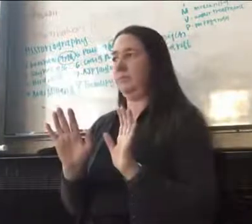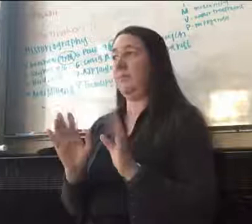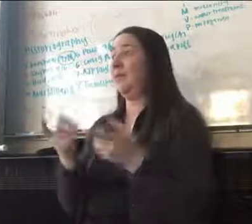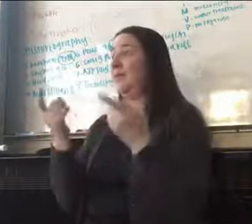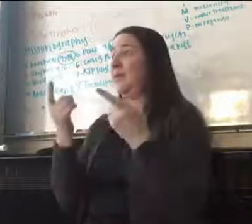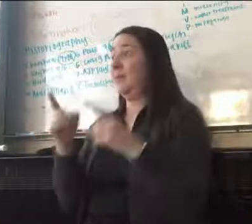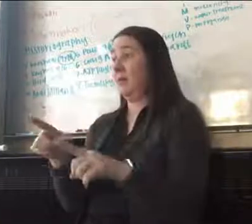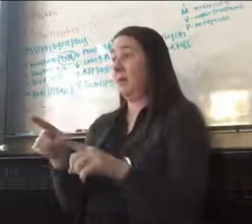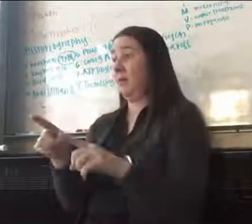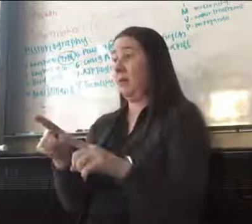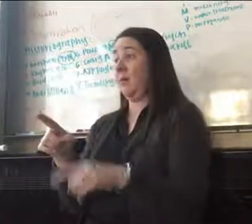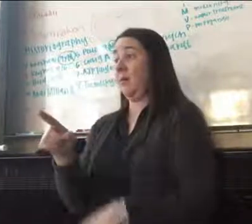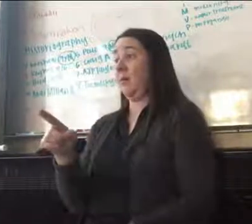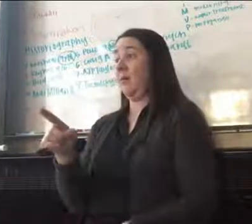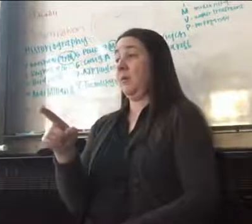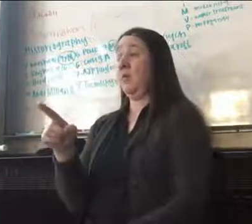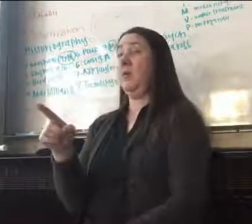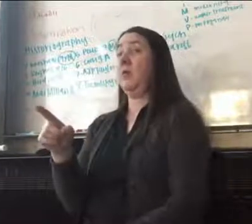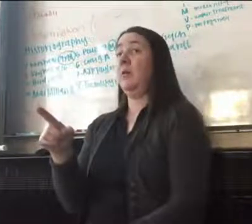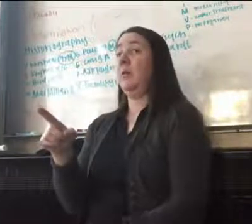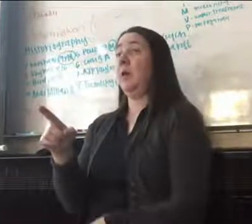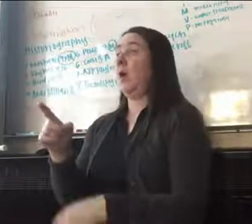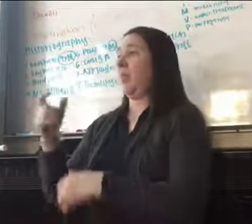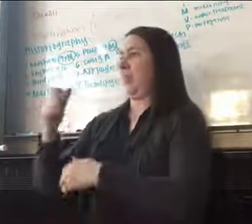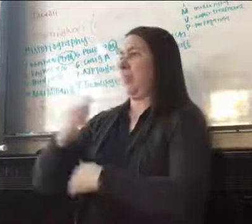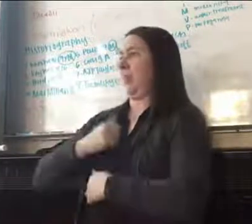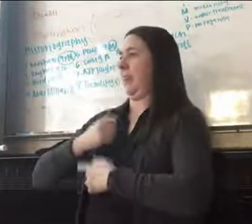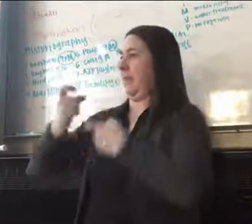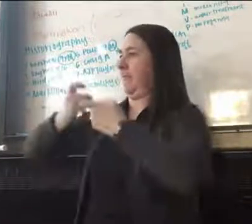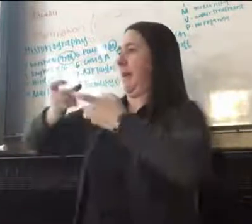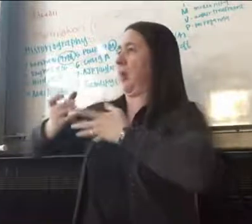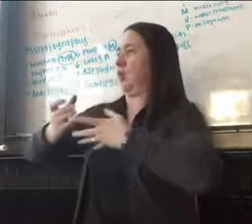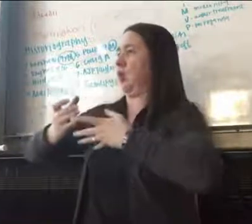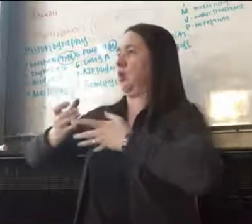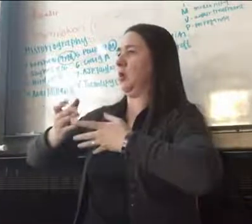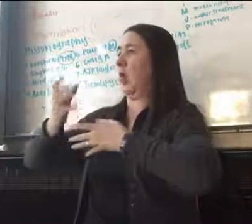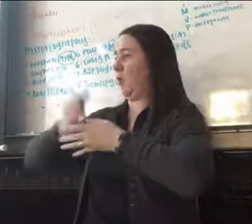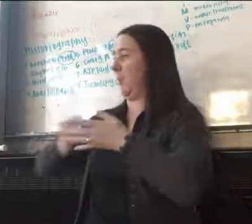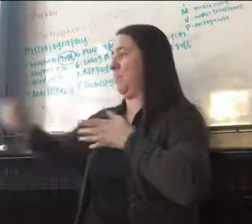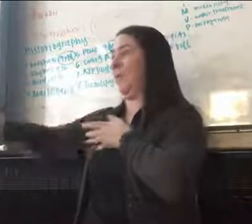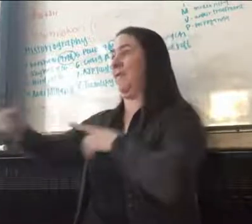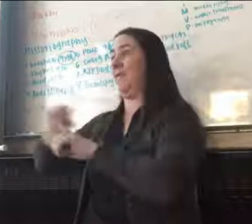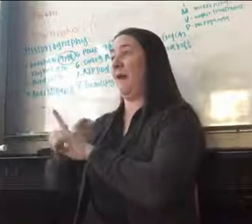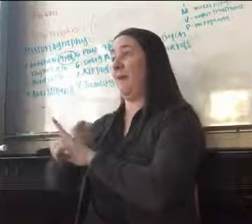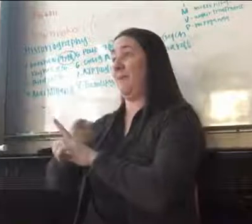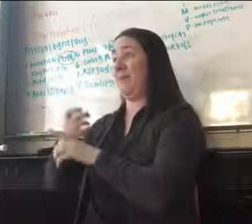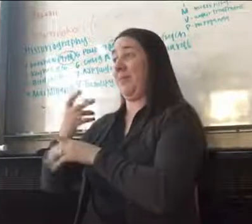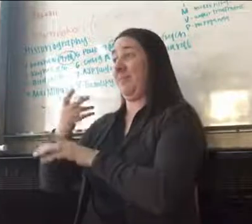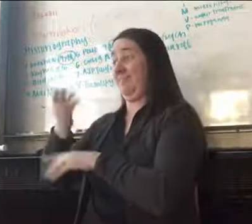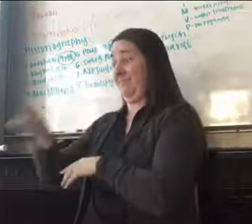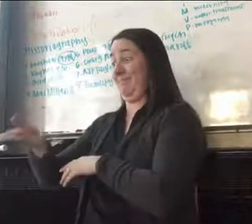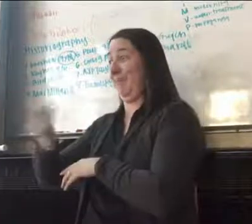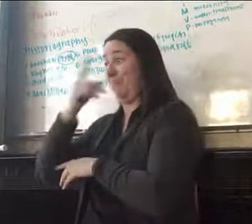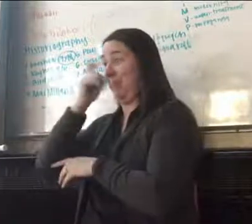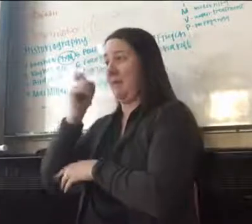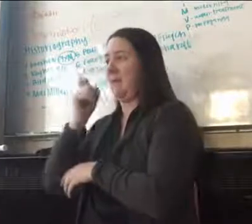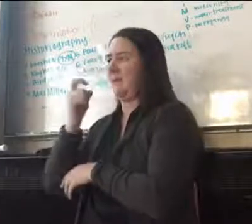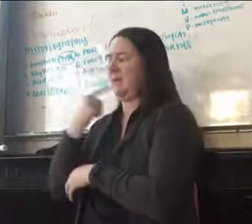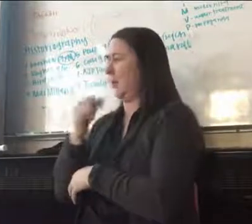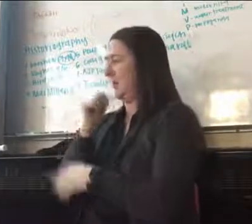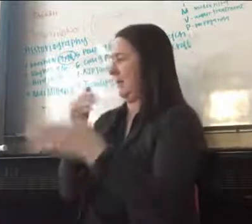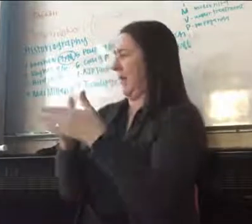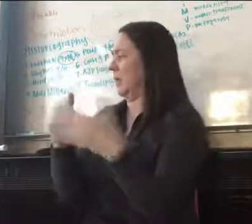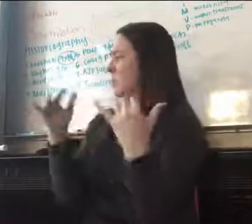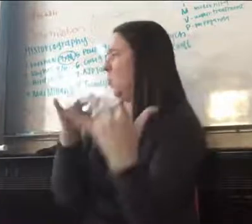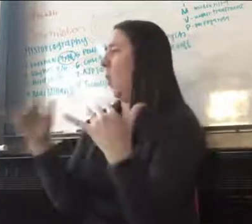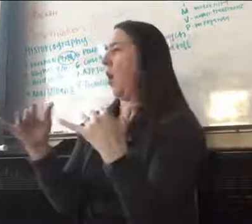ends up happening is that the commanders all get sanctioned. They get removed from their posts for doing this. They said it was anti-war.